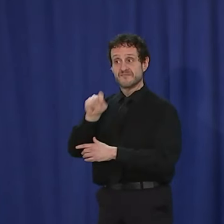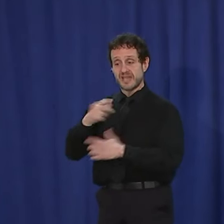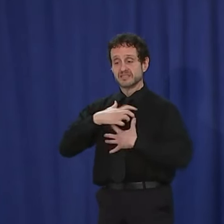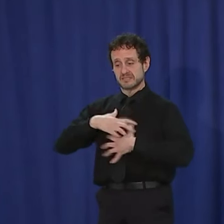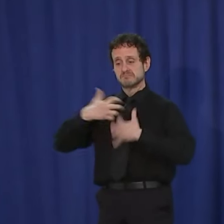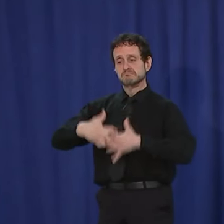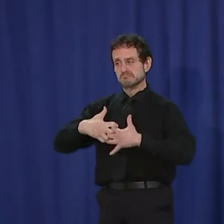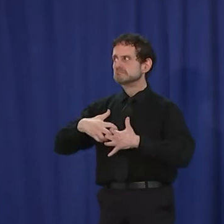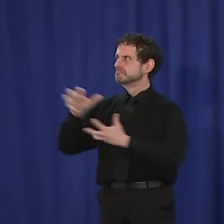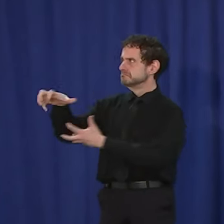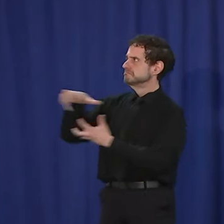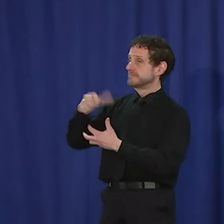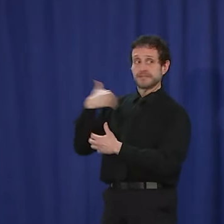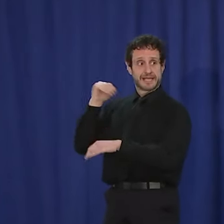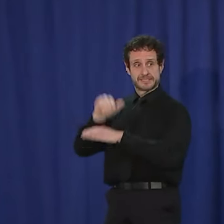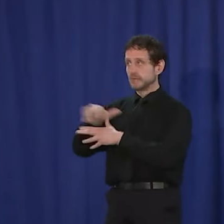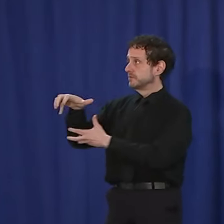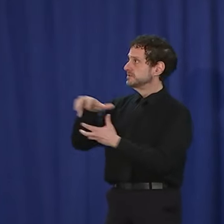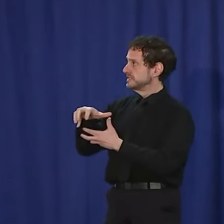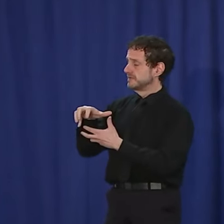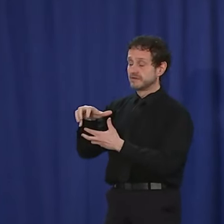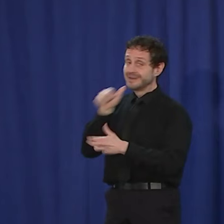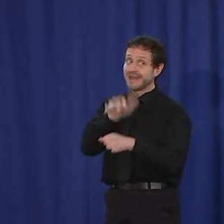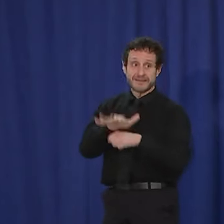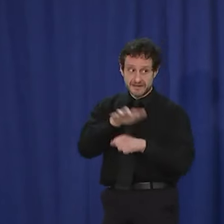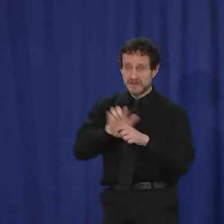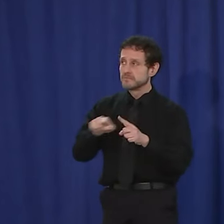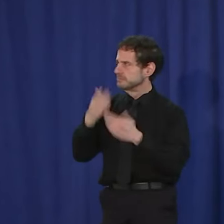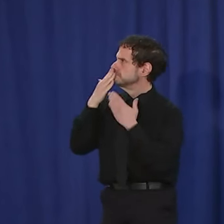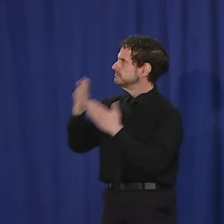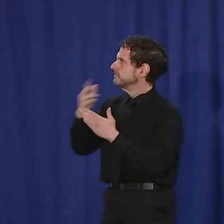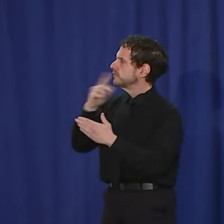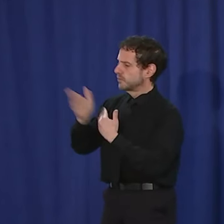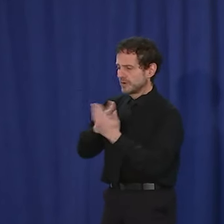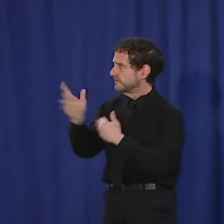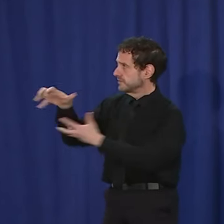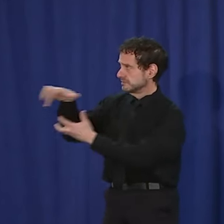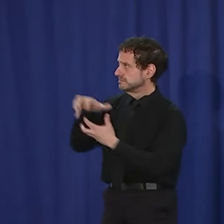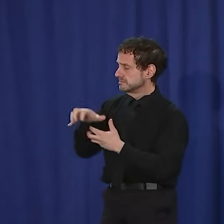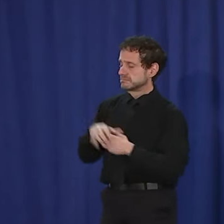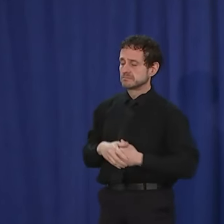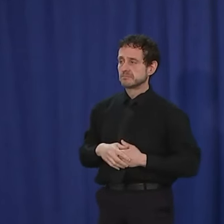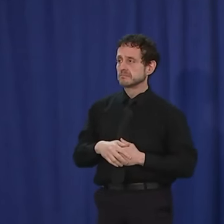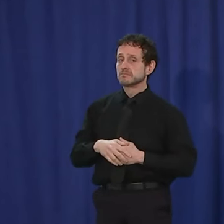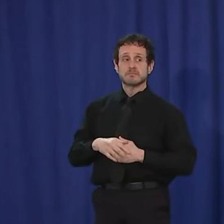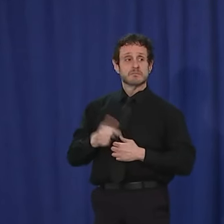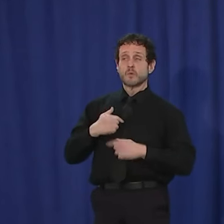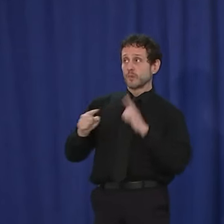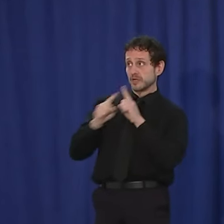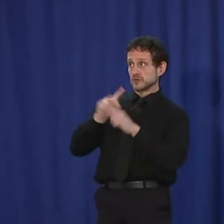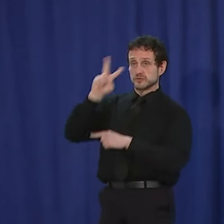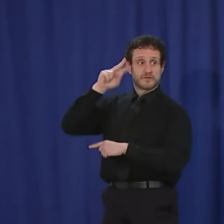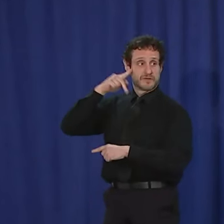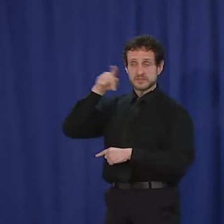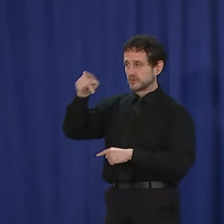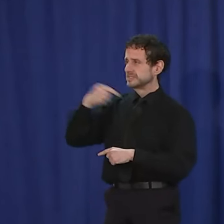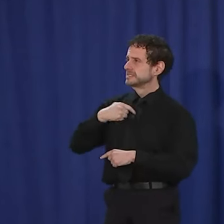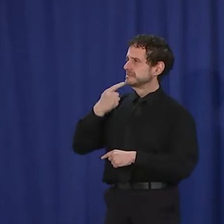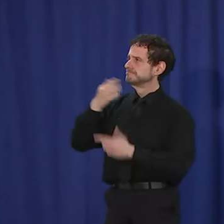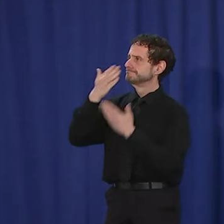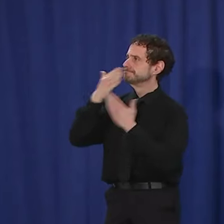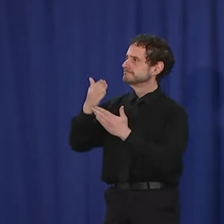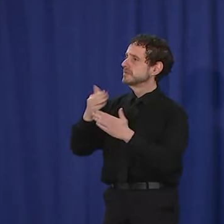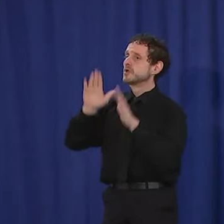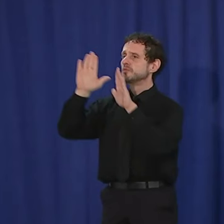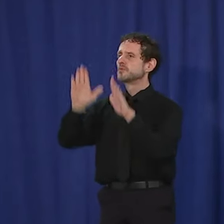what we received. And also, I thanked the Vice President when I talked to him about what an amazing job the